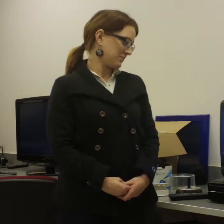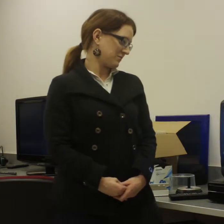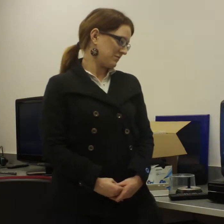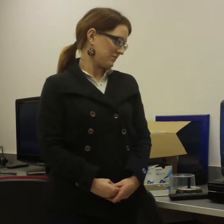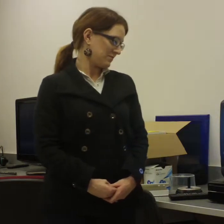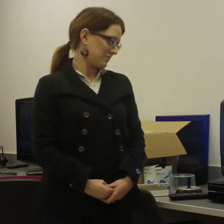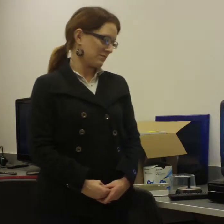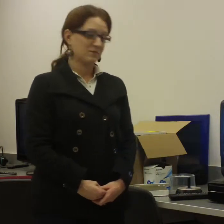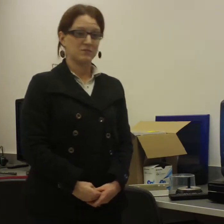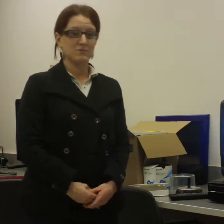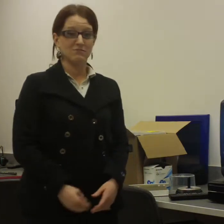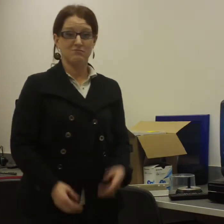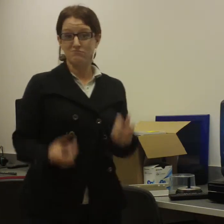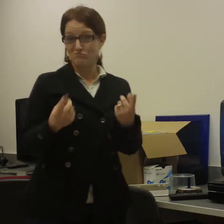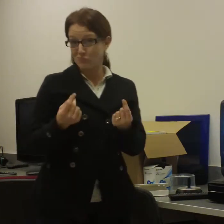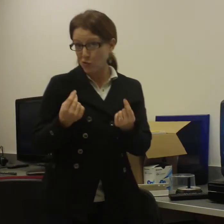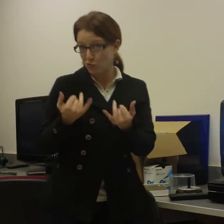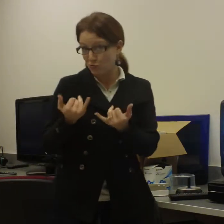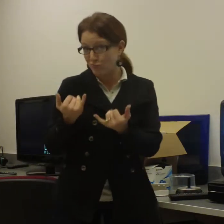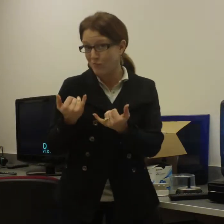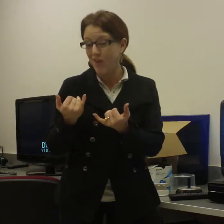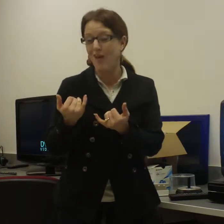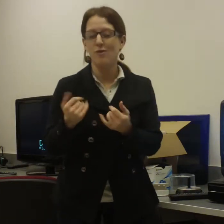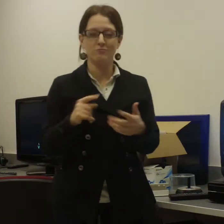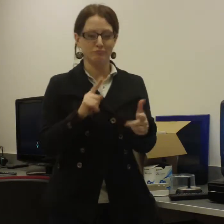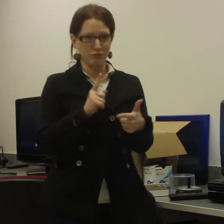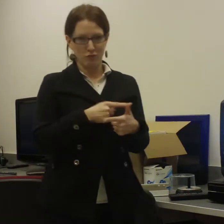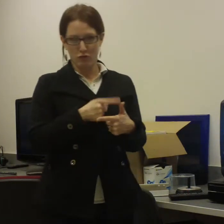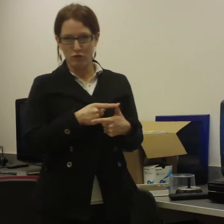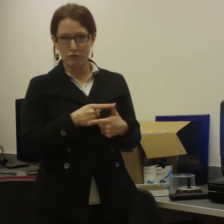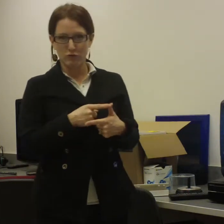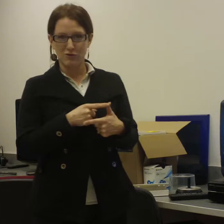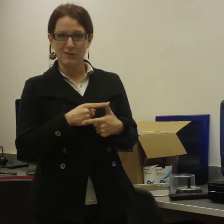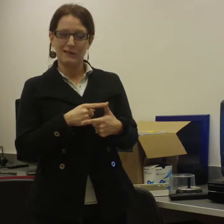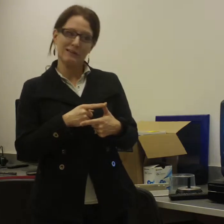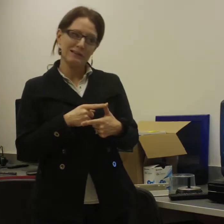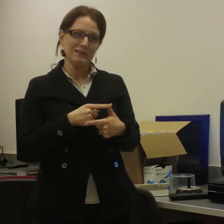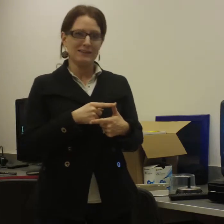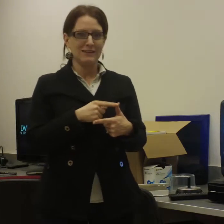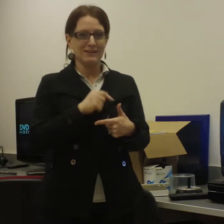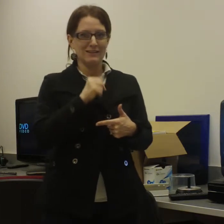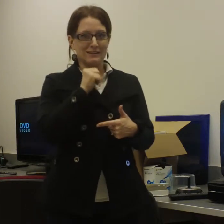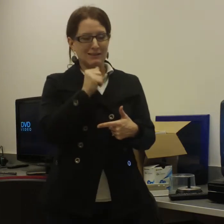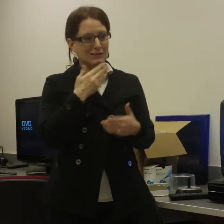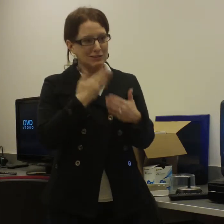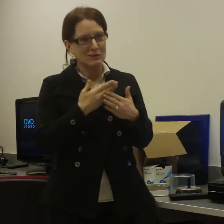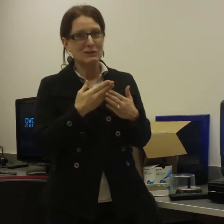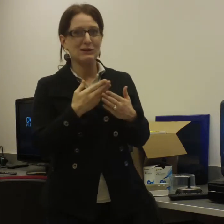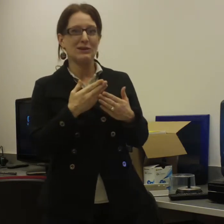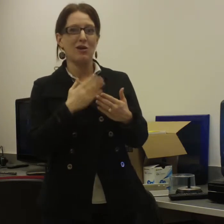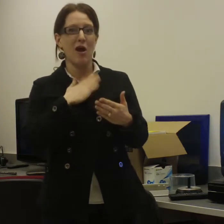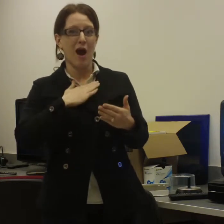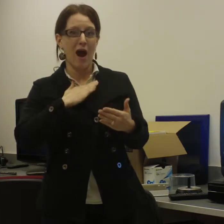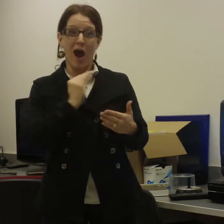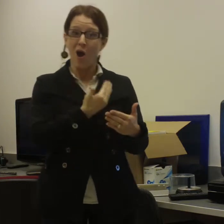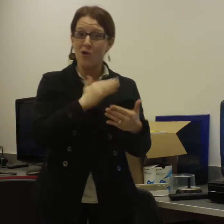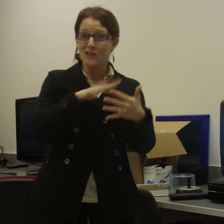What we're going to do today is, first off, it's unfortunate that we are running behind schedule with the photos for